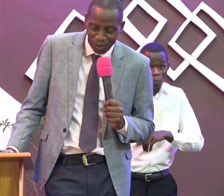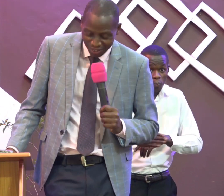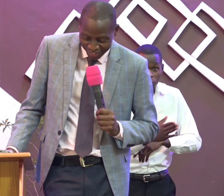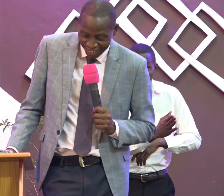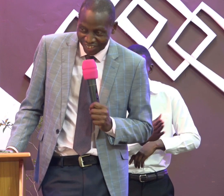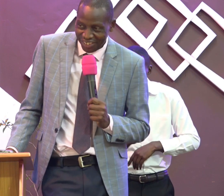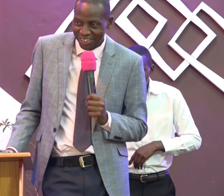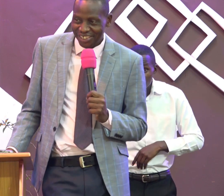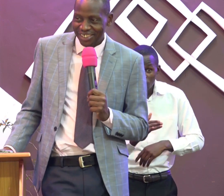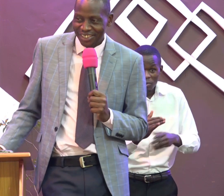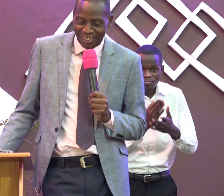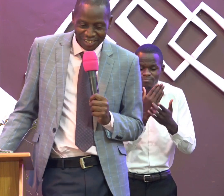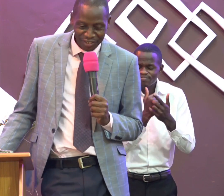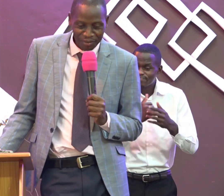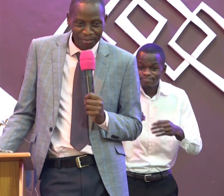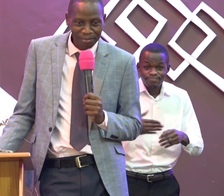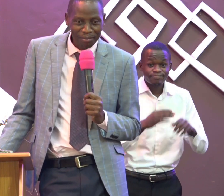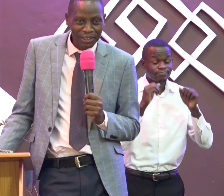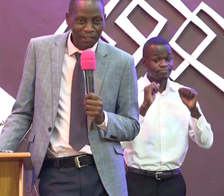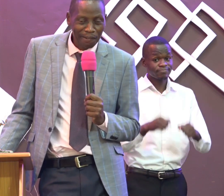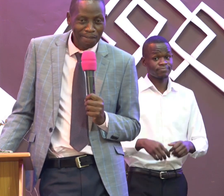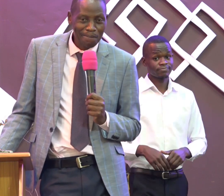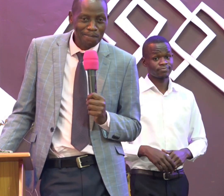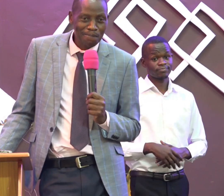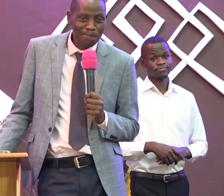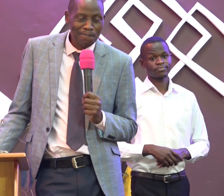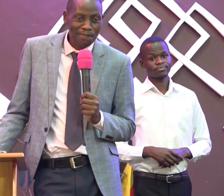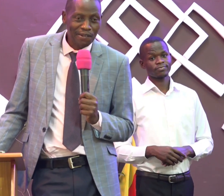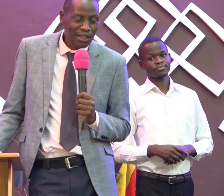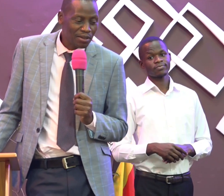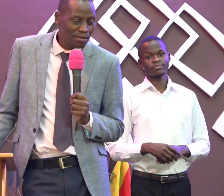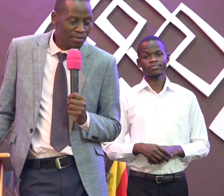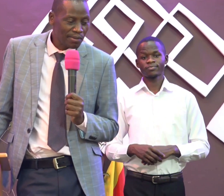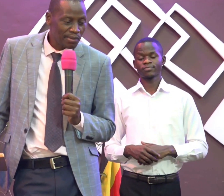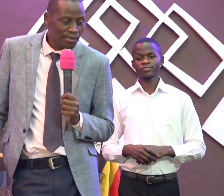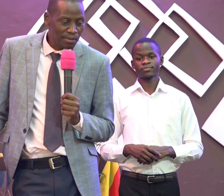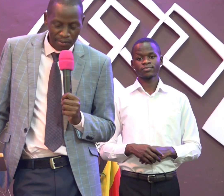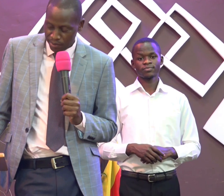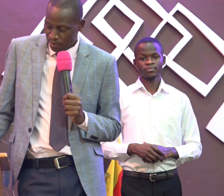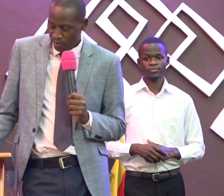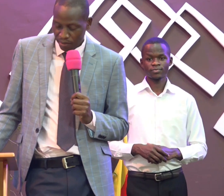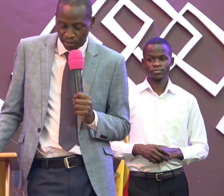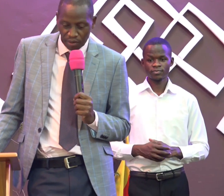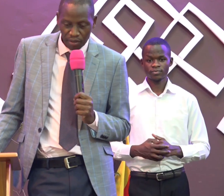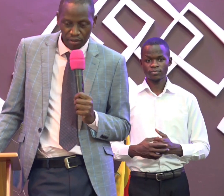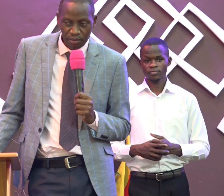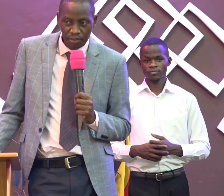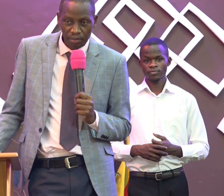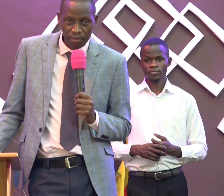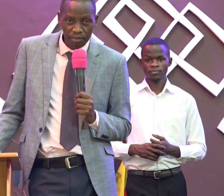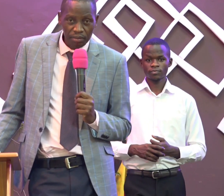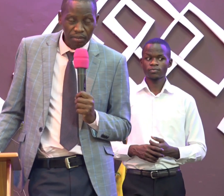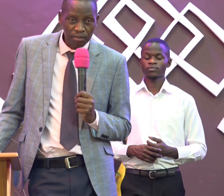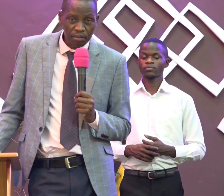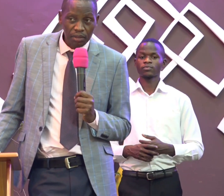bafumiseeko. When a man does not have any money, he is like a serpent that has been bitten at